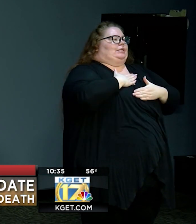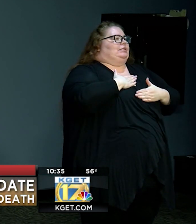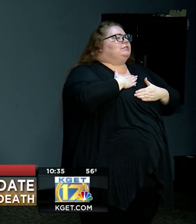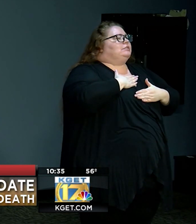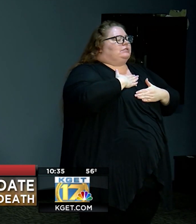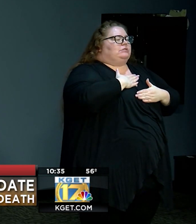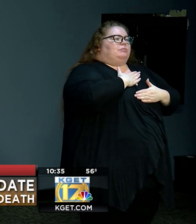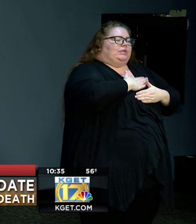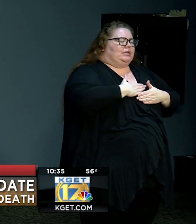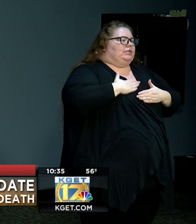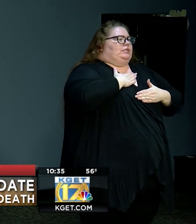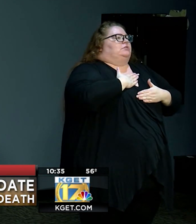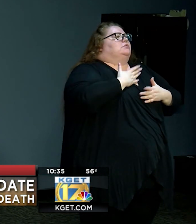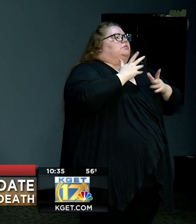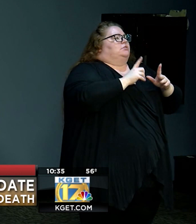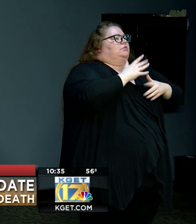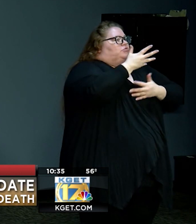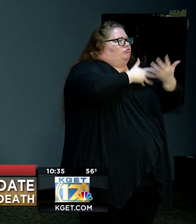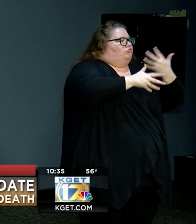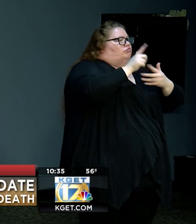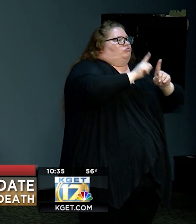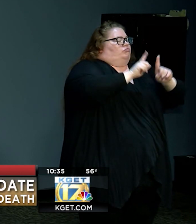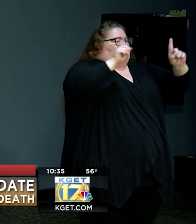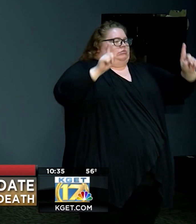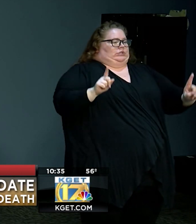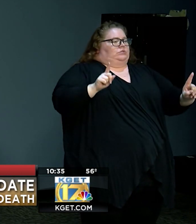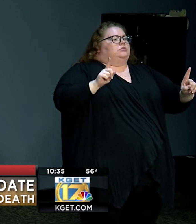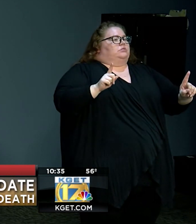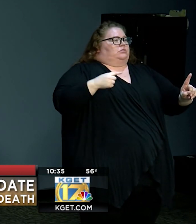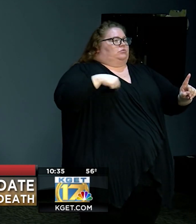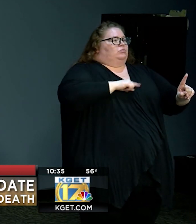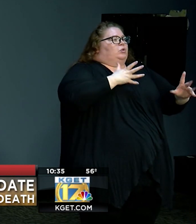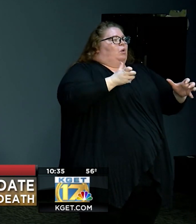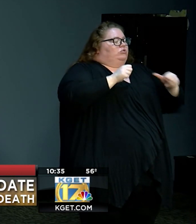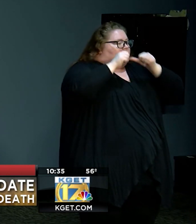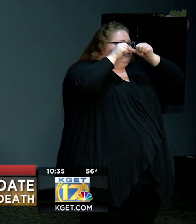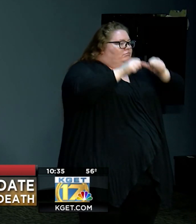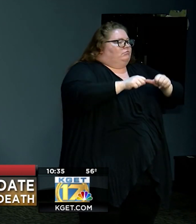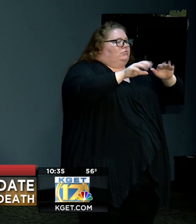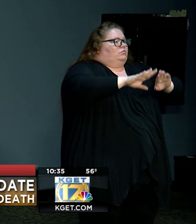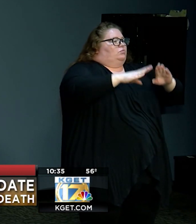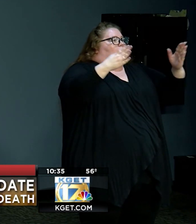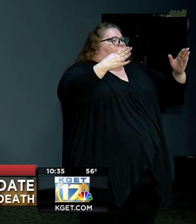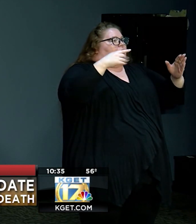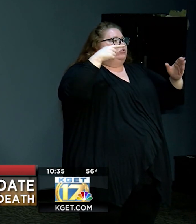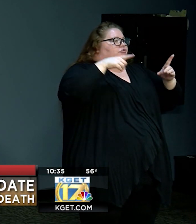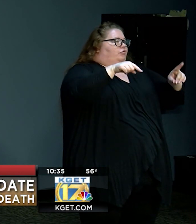social distance while in the parks so that we can keep this amenity open in this important time.